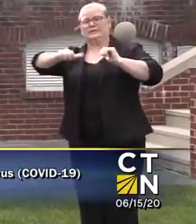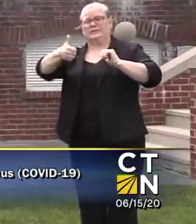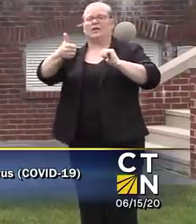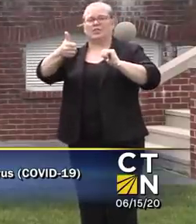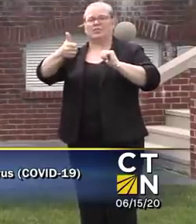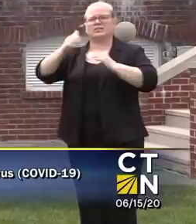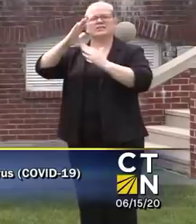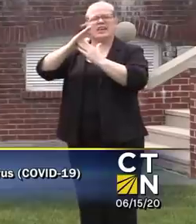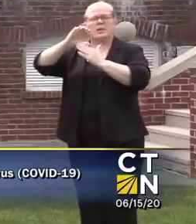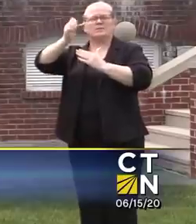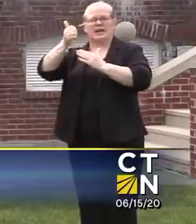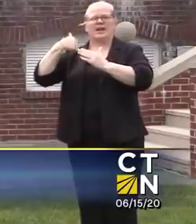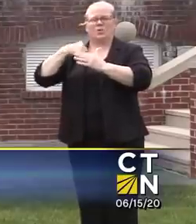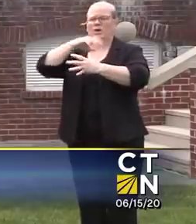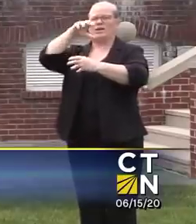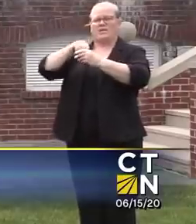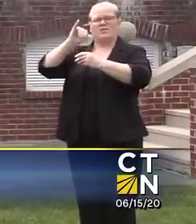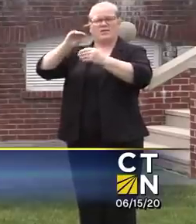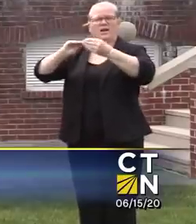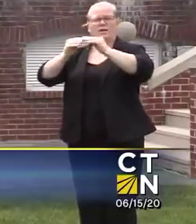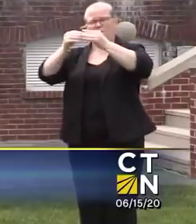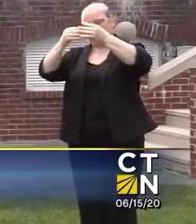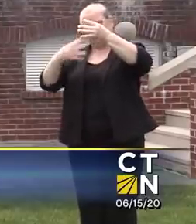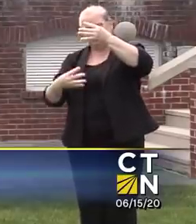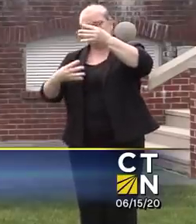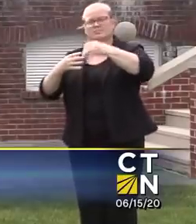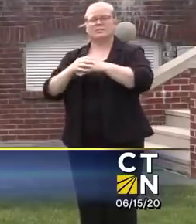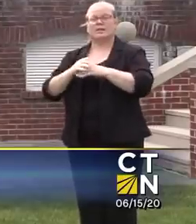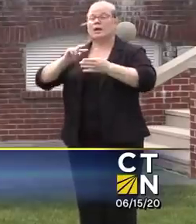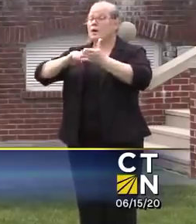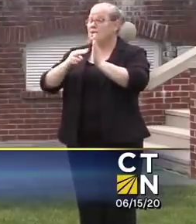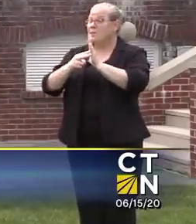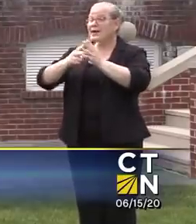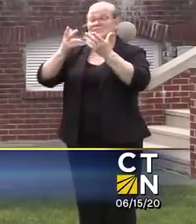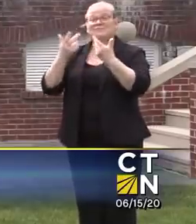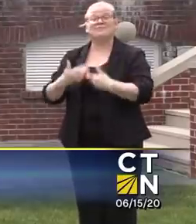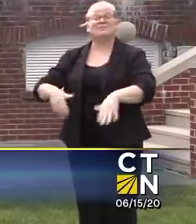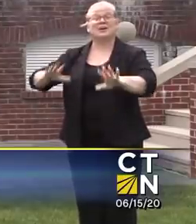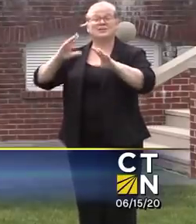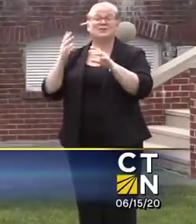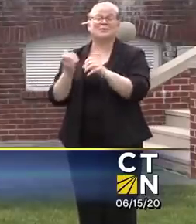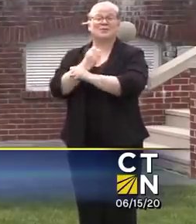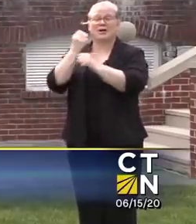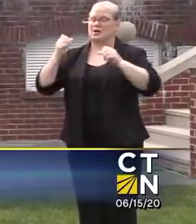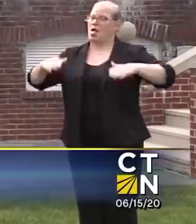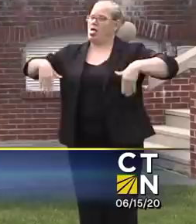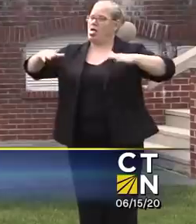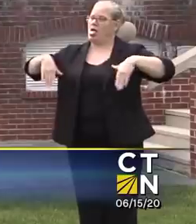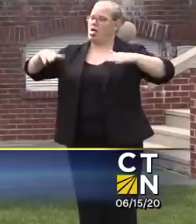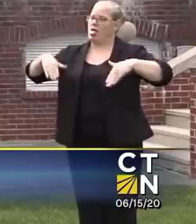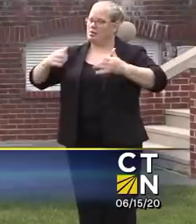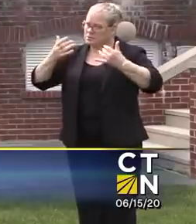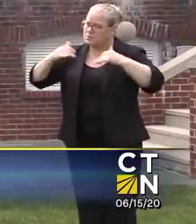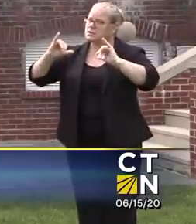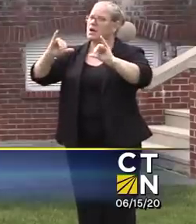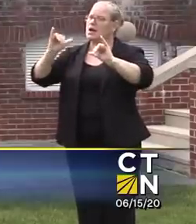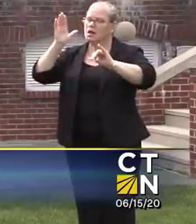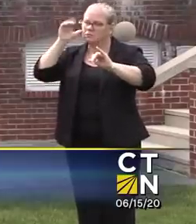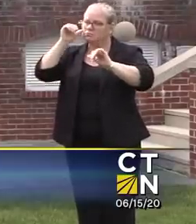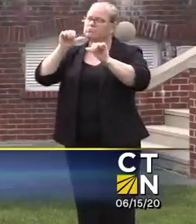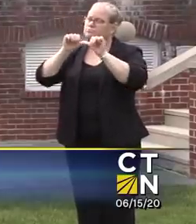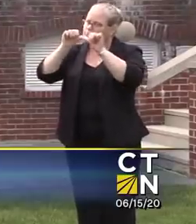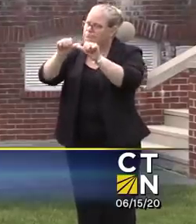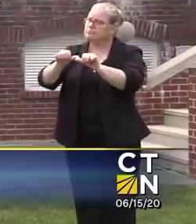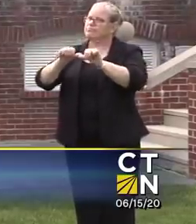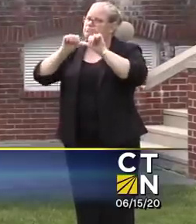to say, keep up the good work. We've got a long way to go. We talked about at the end of last week what you see in terms of